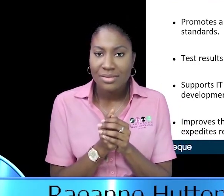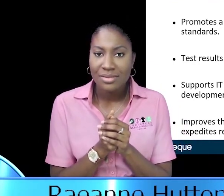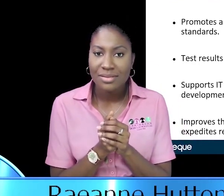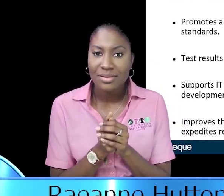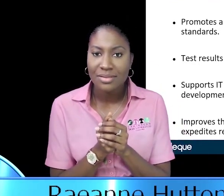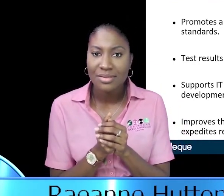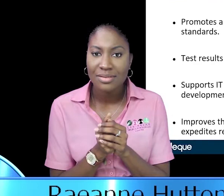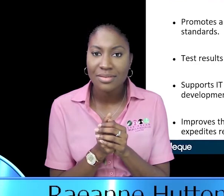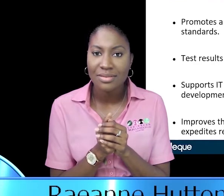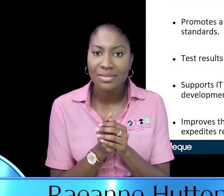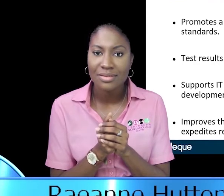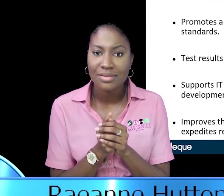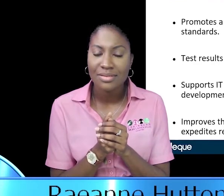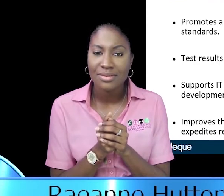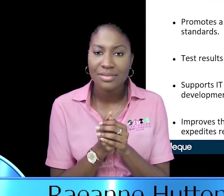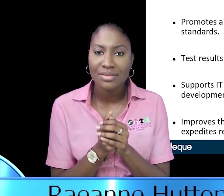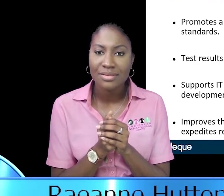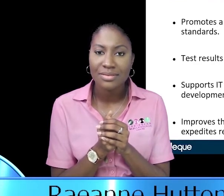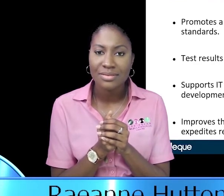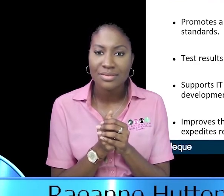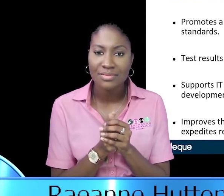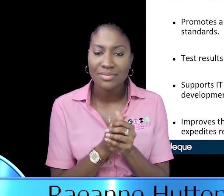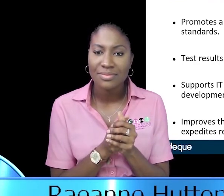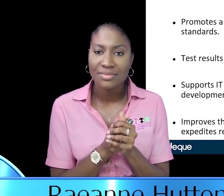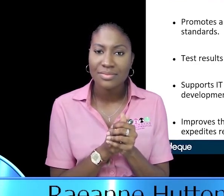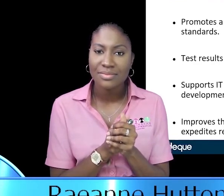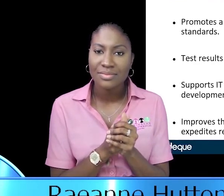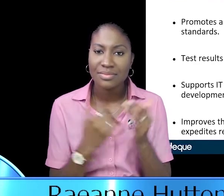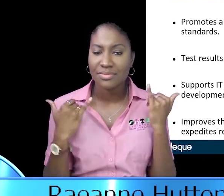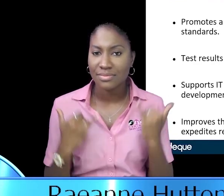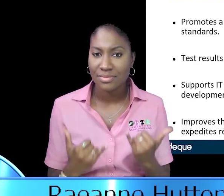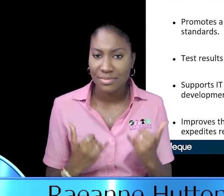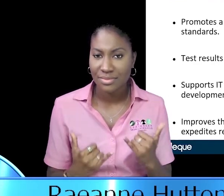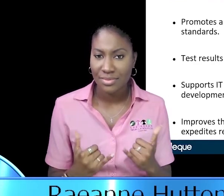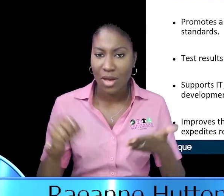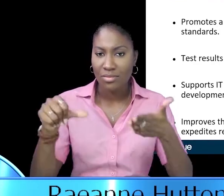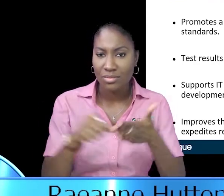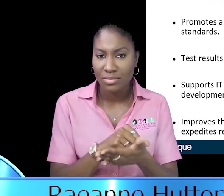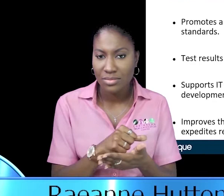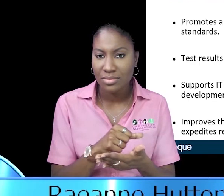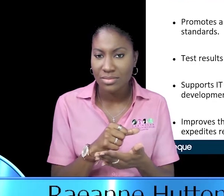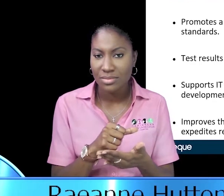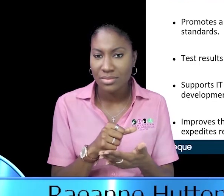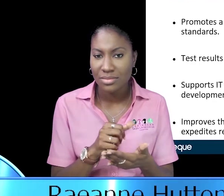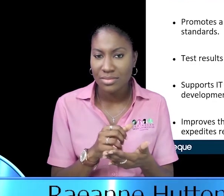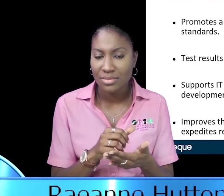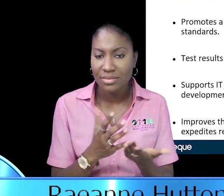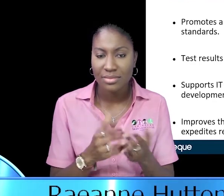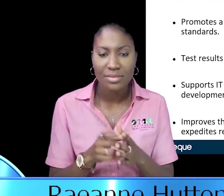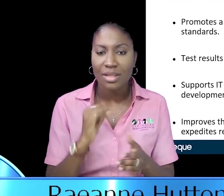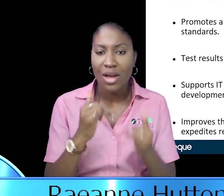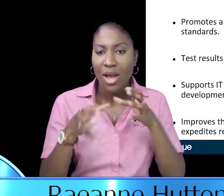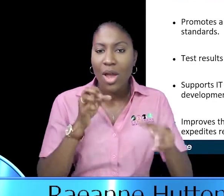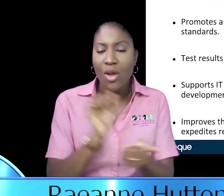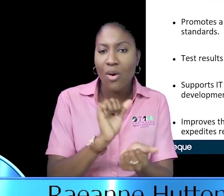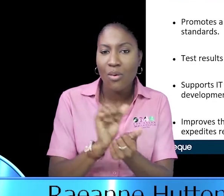accessible. Well, if you test them with the same process, you can get your answer and you can results. Otherwise, who knows what you're going